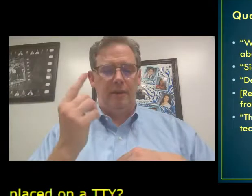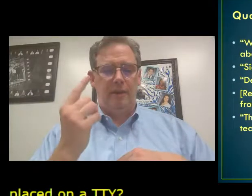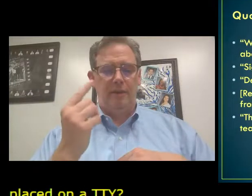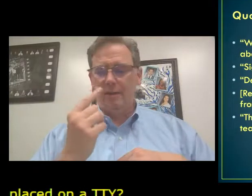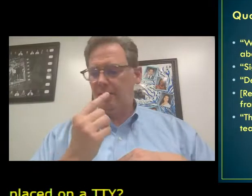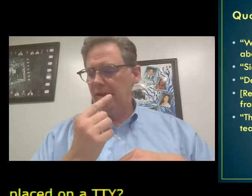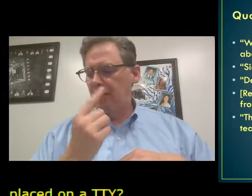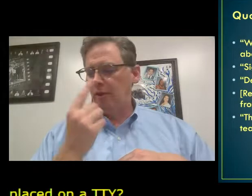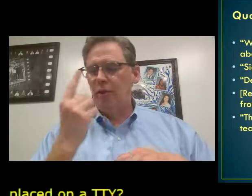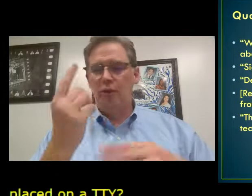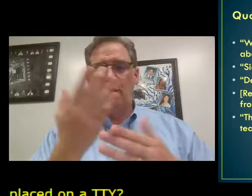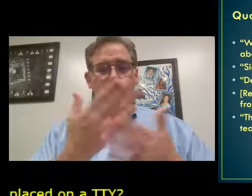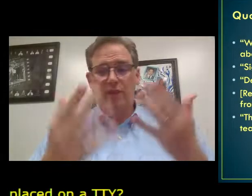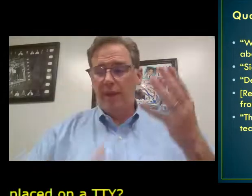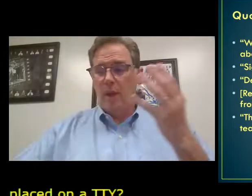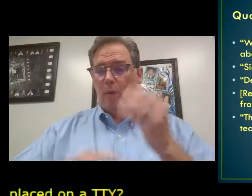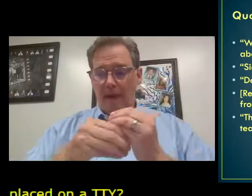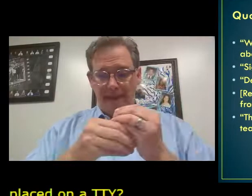education.